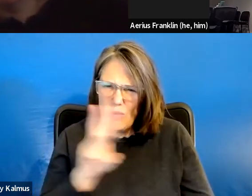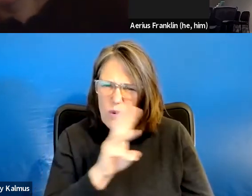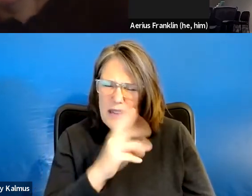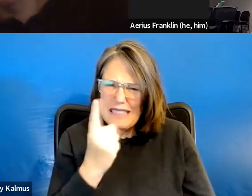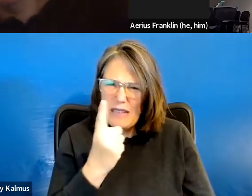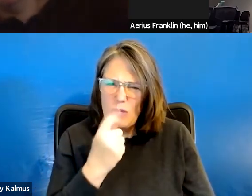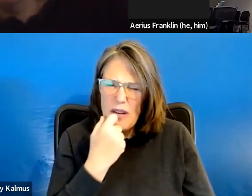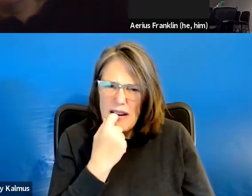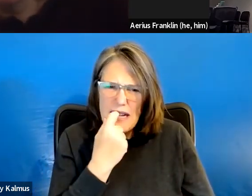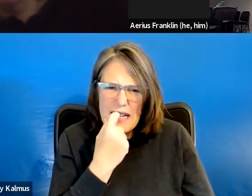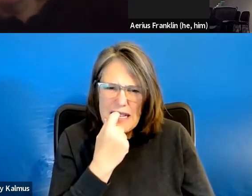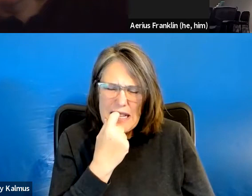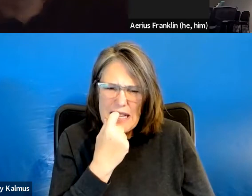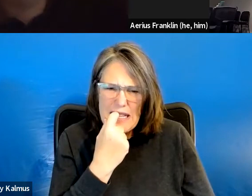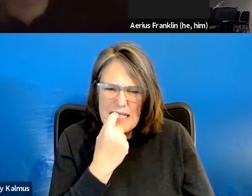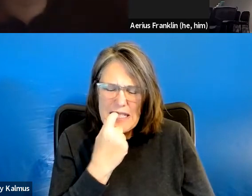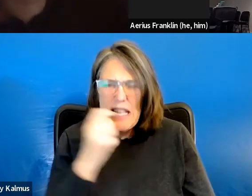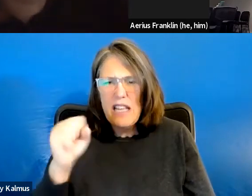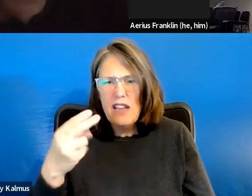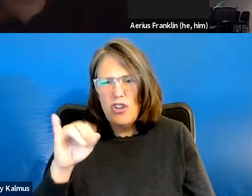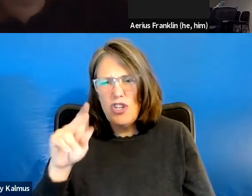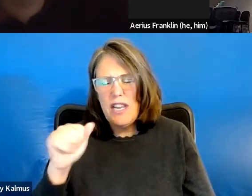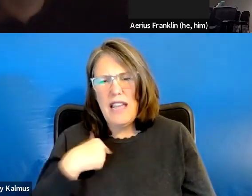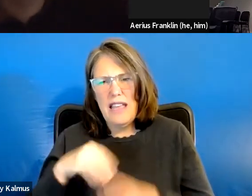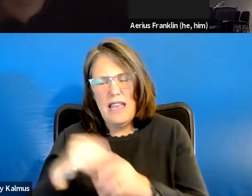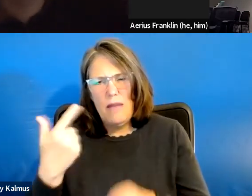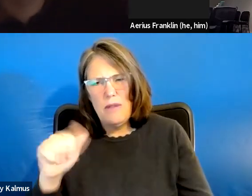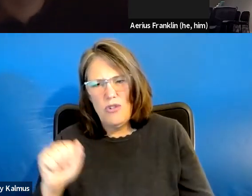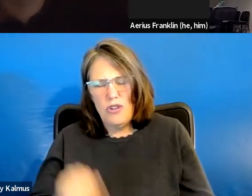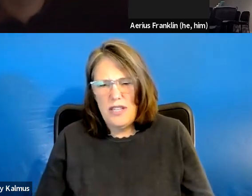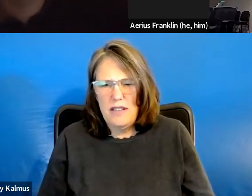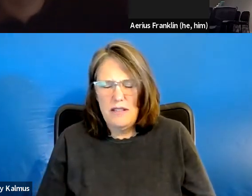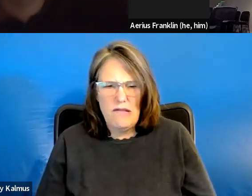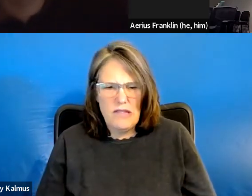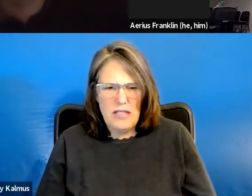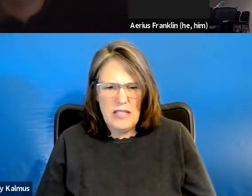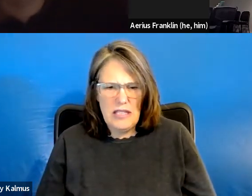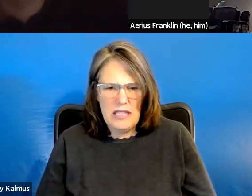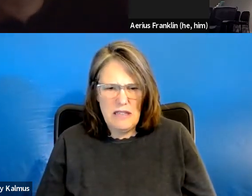Yeah. Yeah. I'm in Georgia at Chica. Okay. All right.